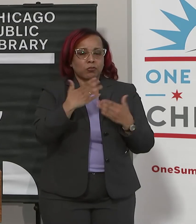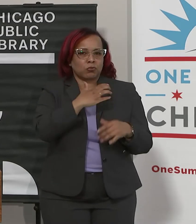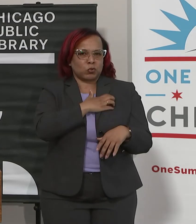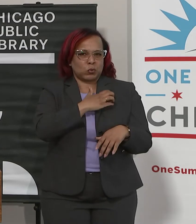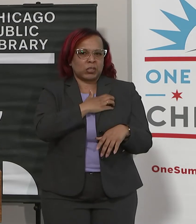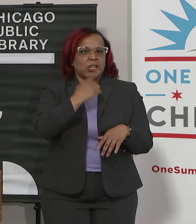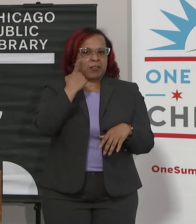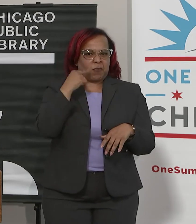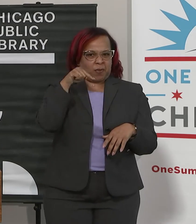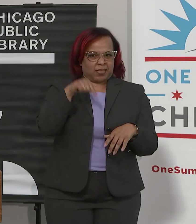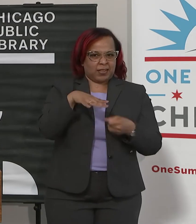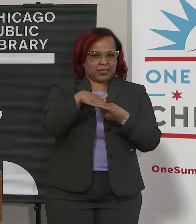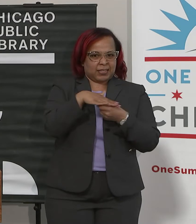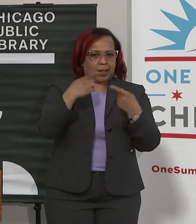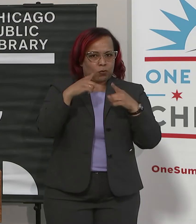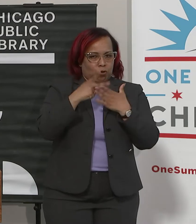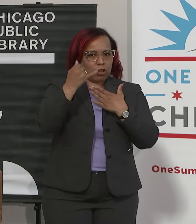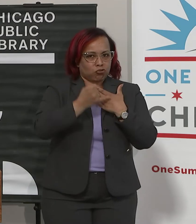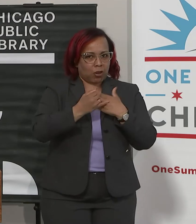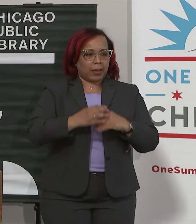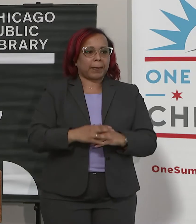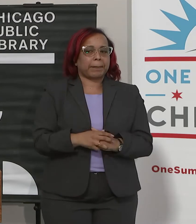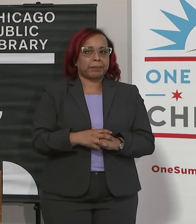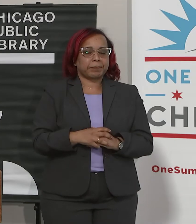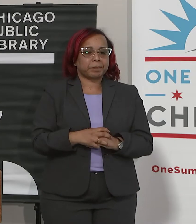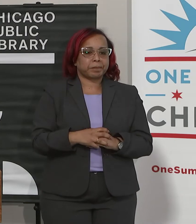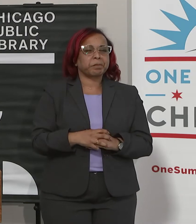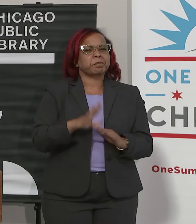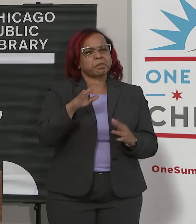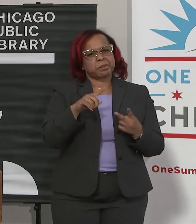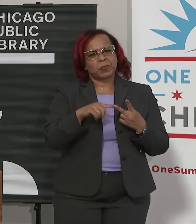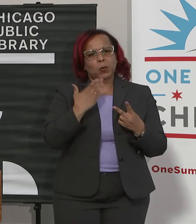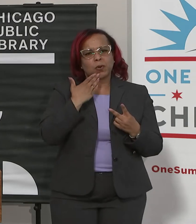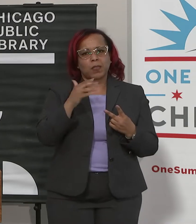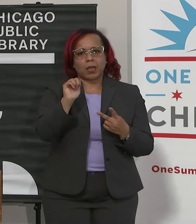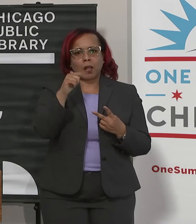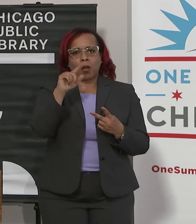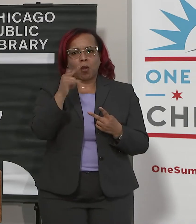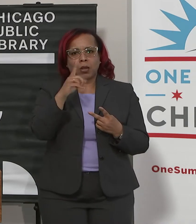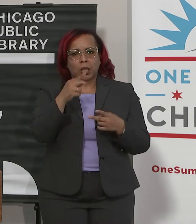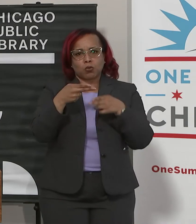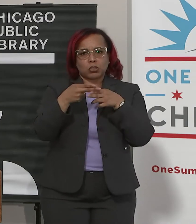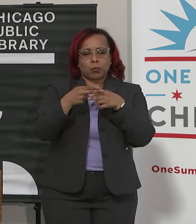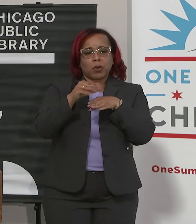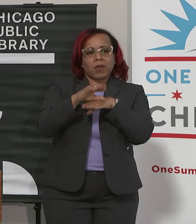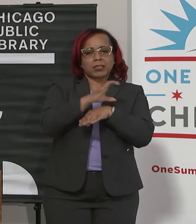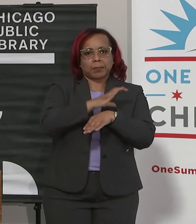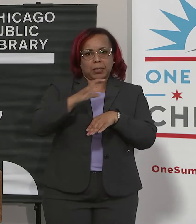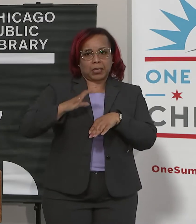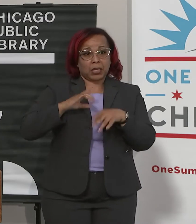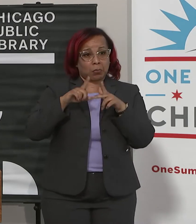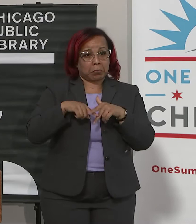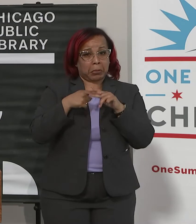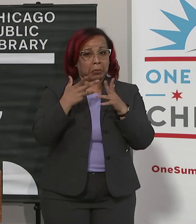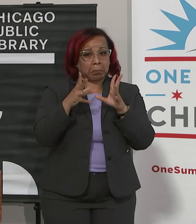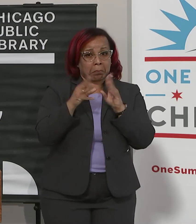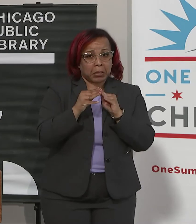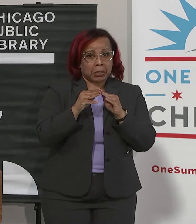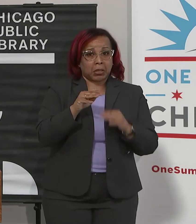security for this site during the project. I also want to thank the Altgeld Temporary Advisory Committee, which began meeting